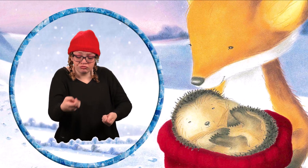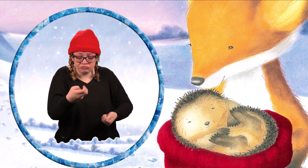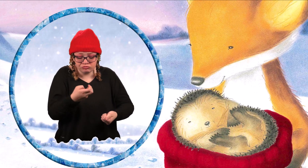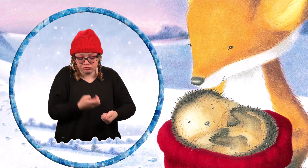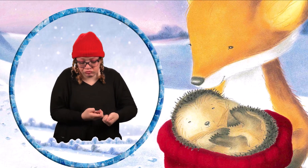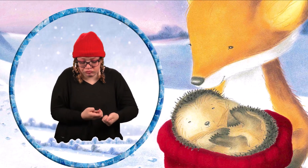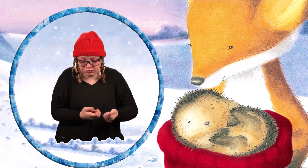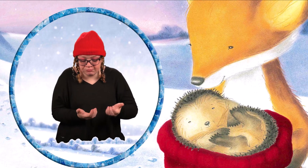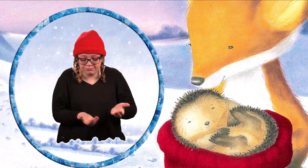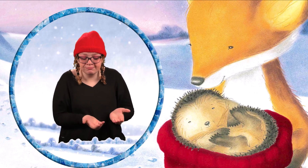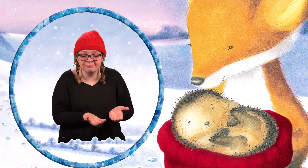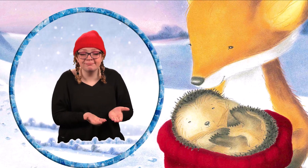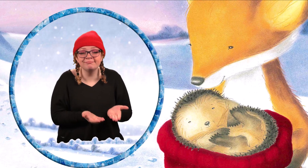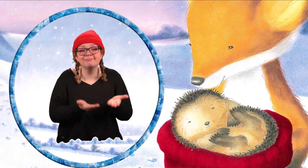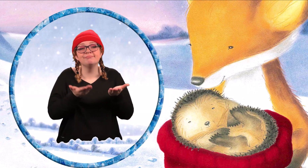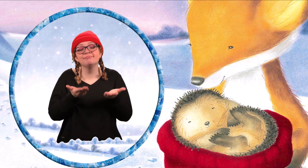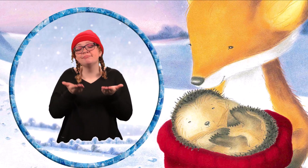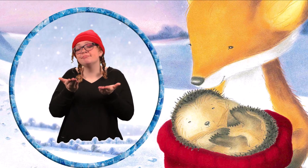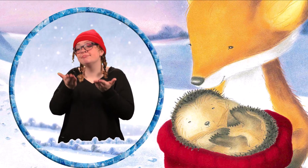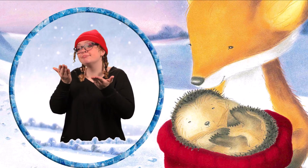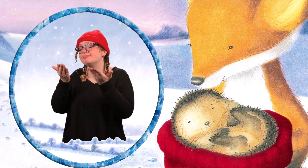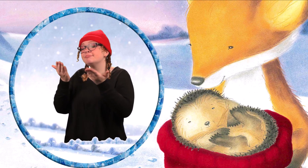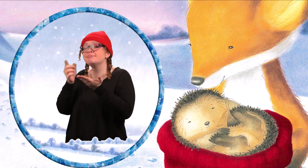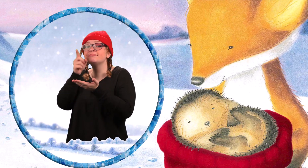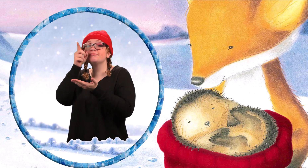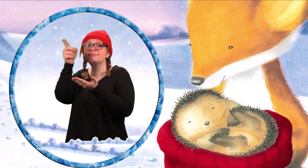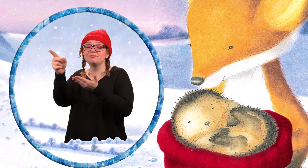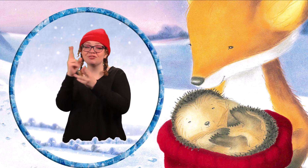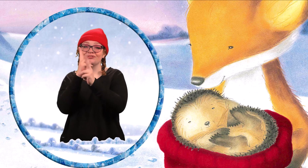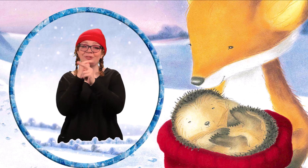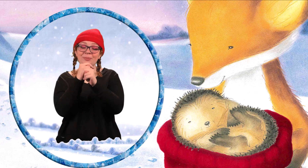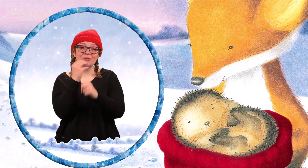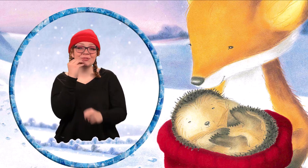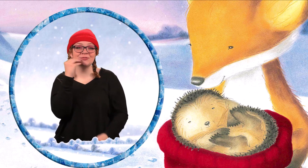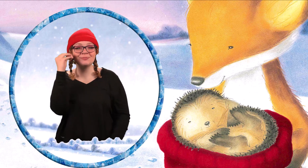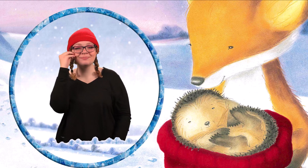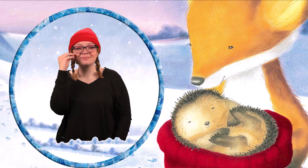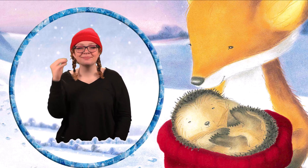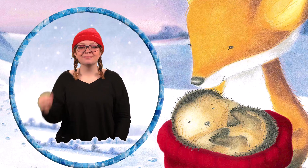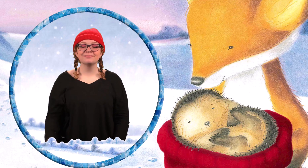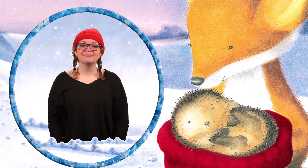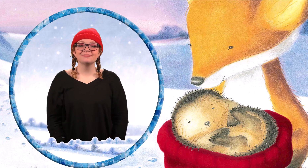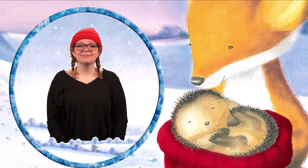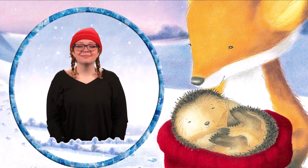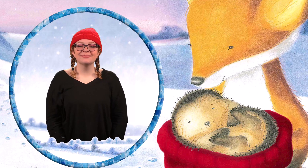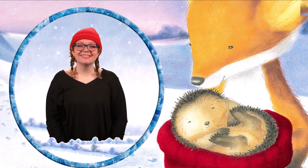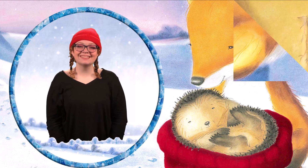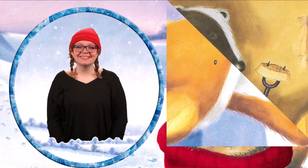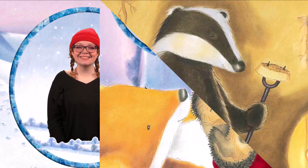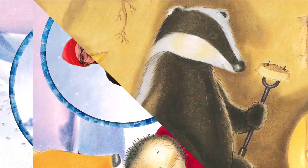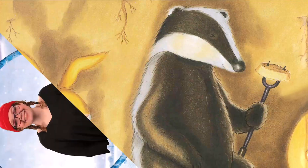woolly hat and carried him to Rabbit's house.